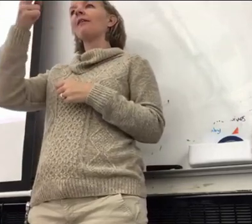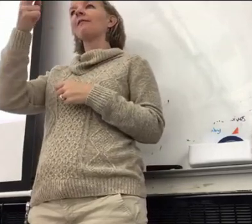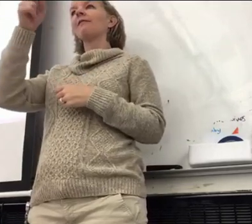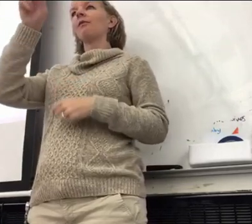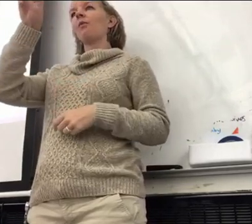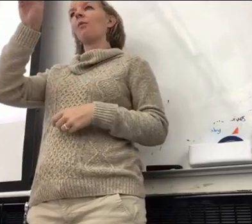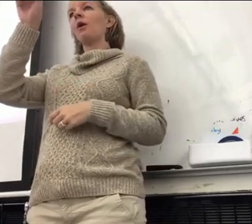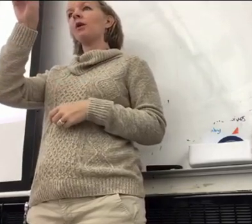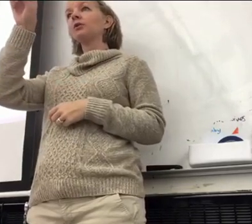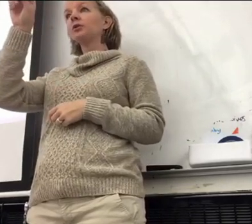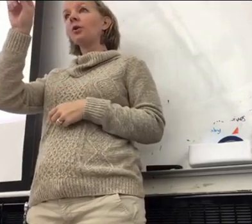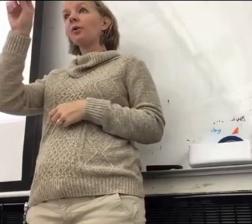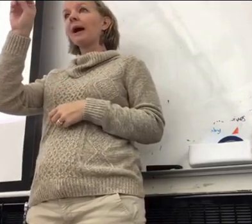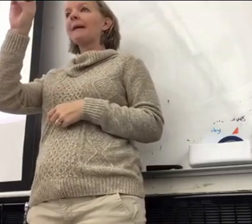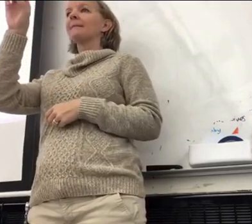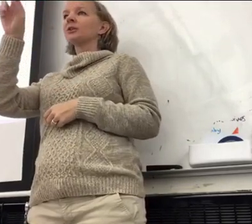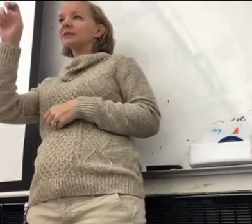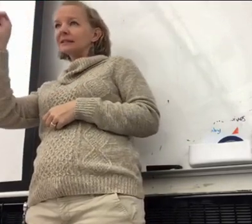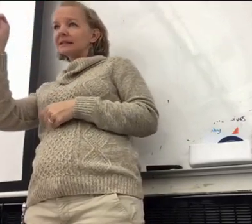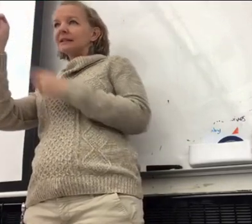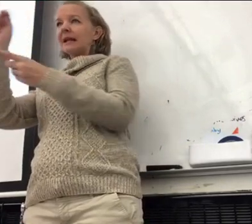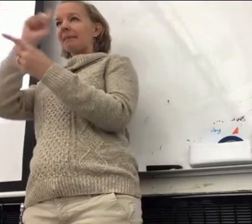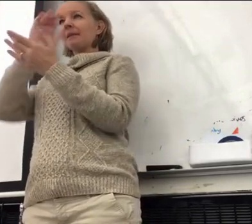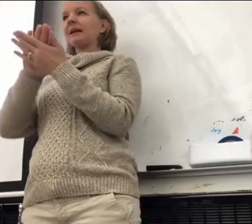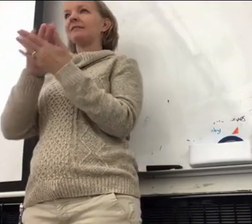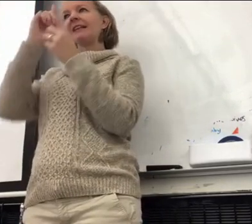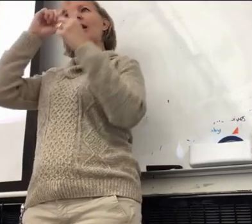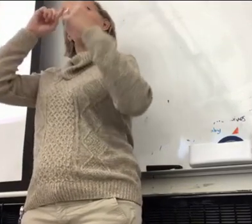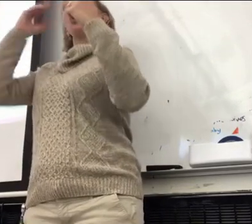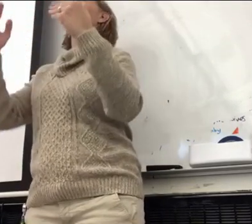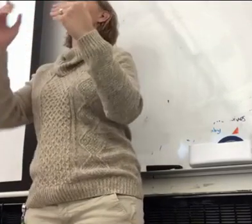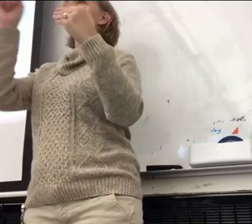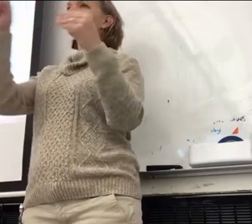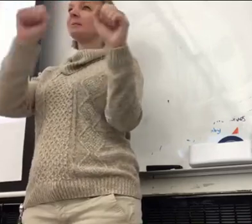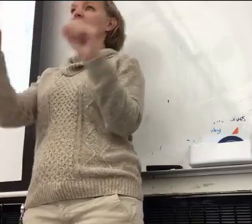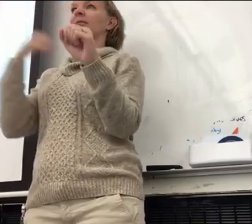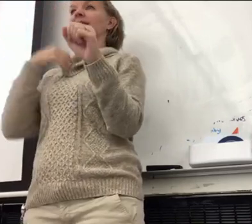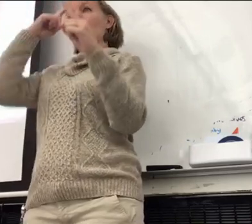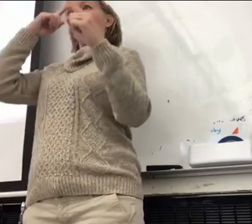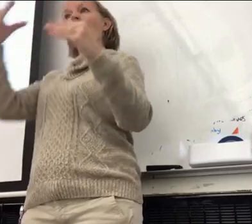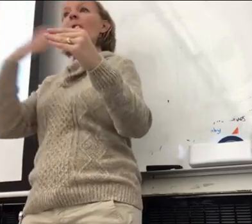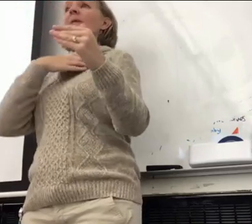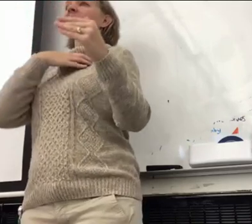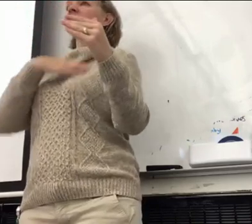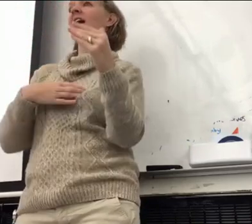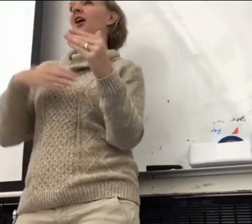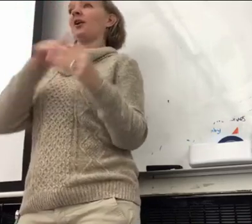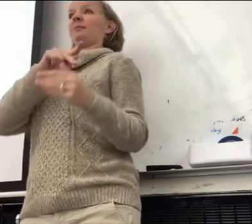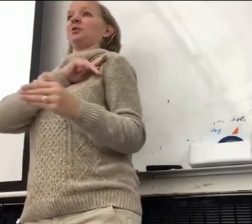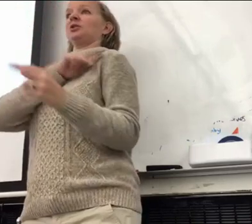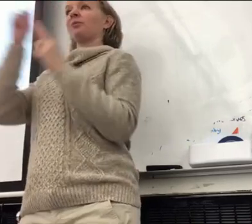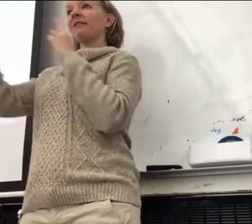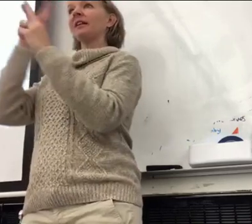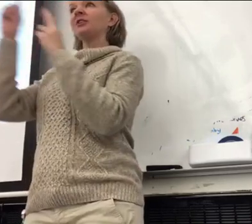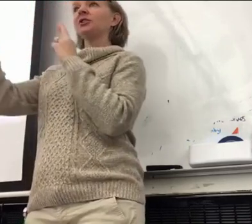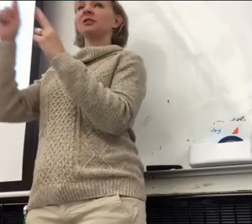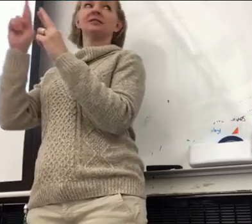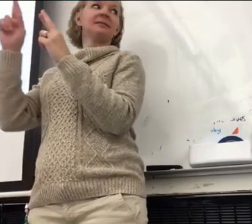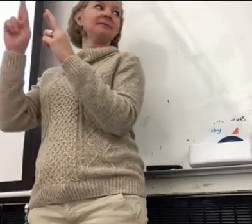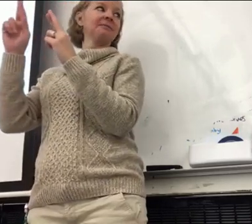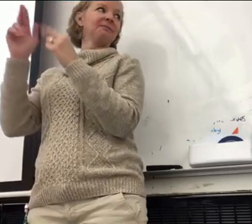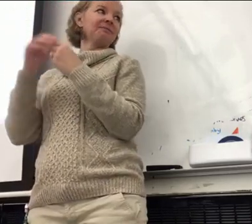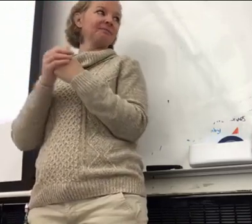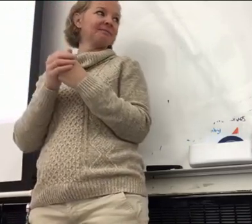in the idea of hope, as in you should be able to have hope and desire and personal revelation. Henry David